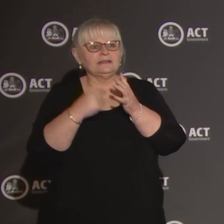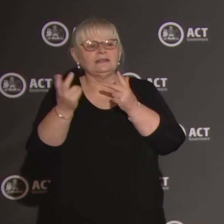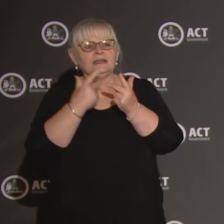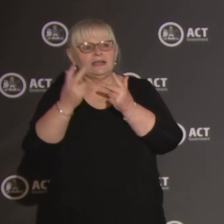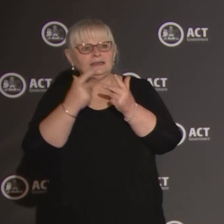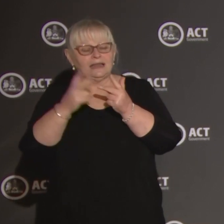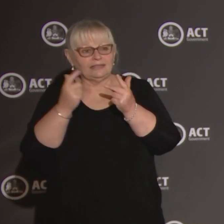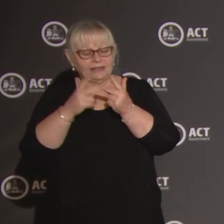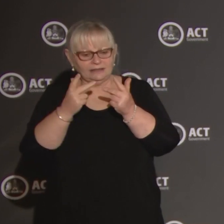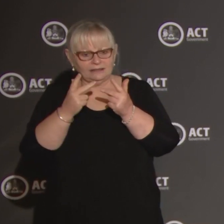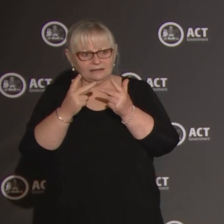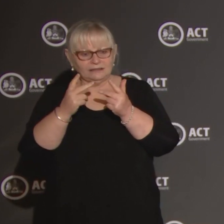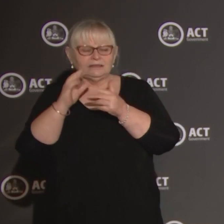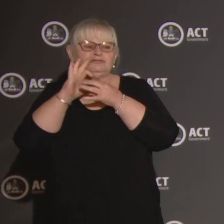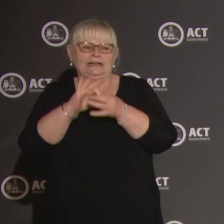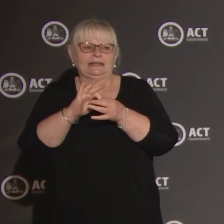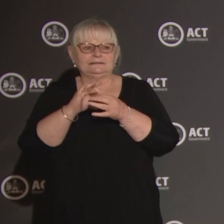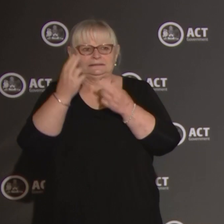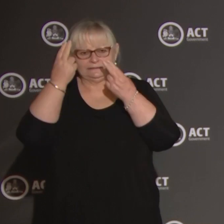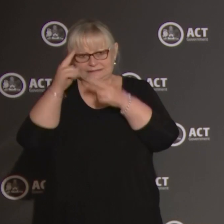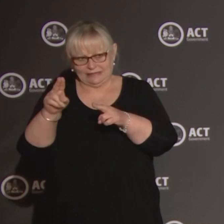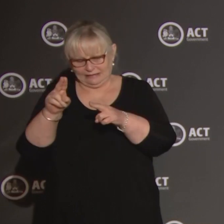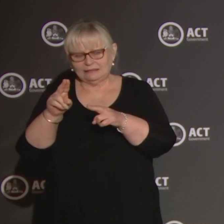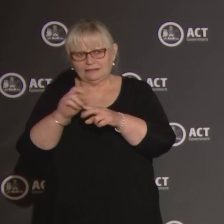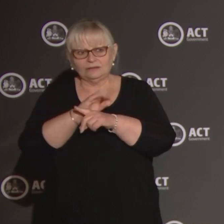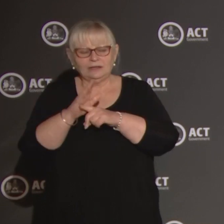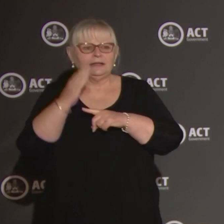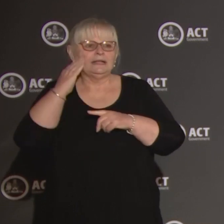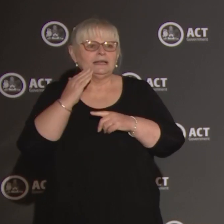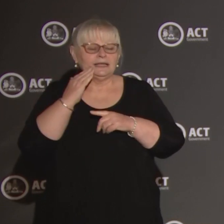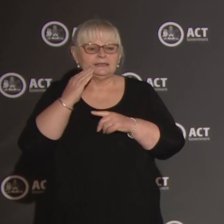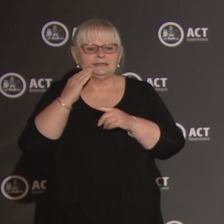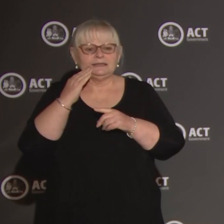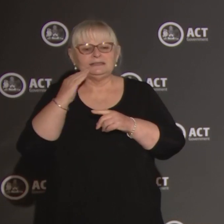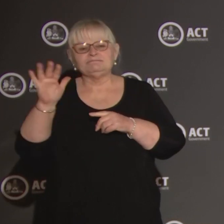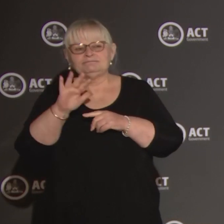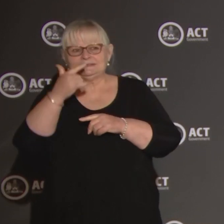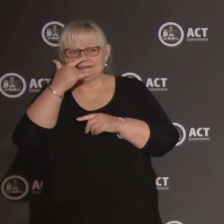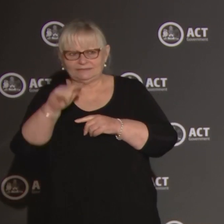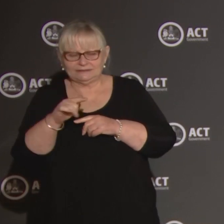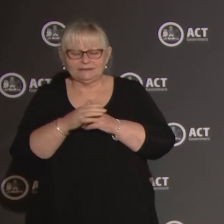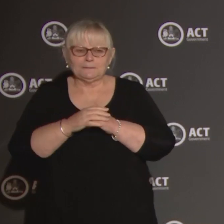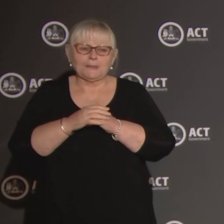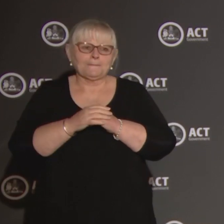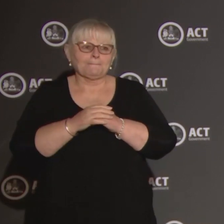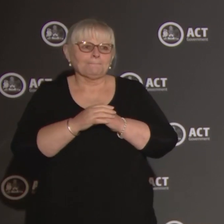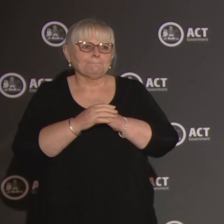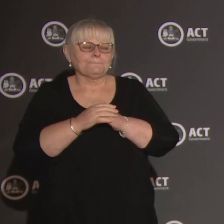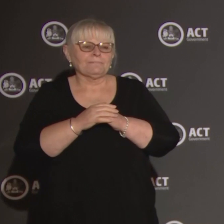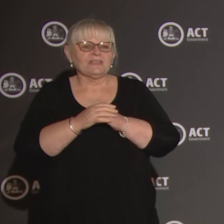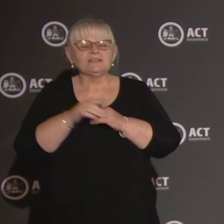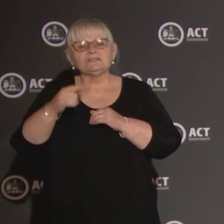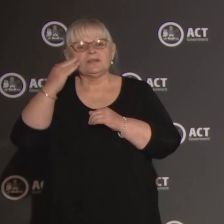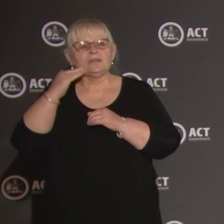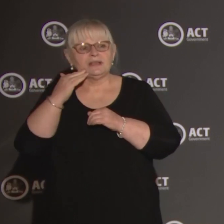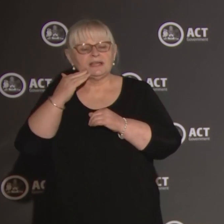another COVID-19 related death. This is a female in her 70s. This